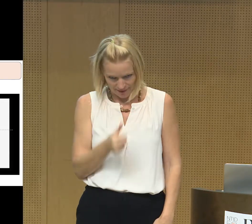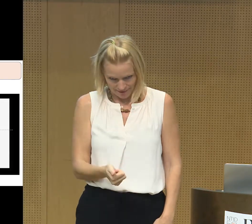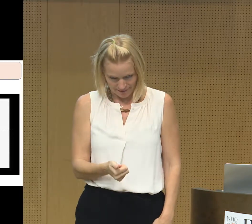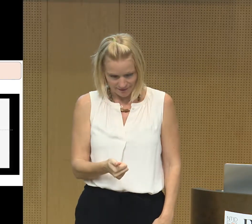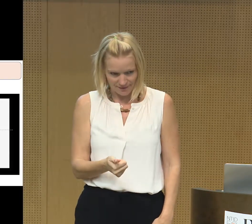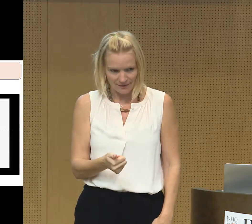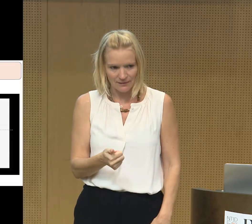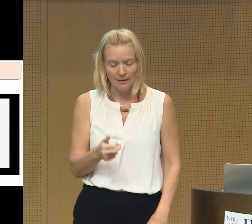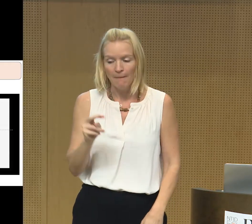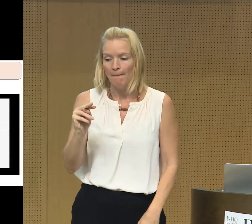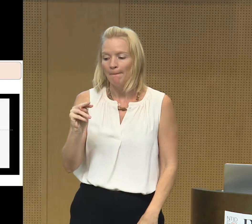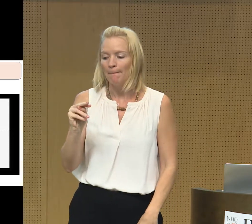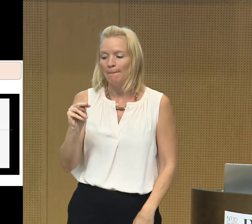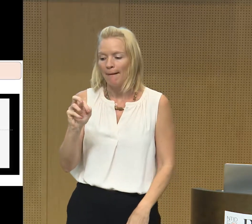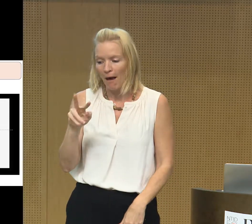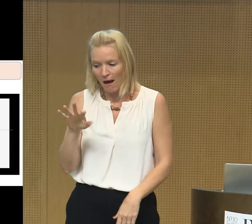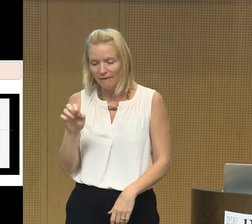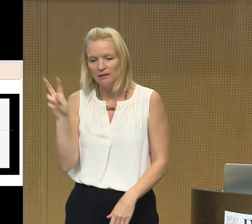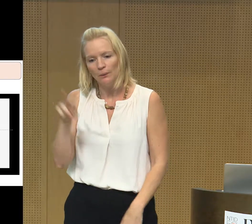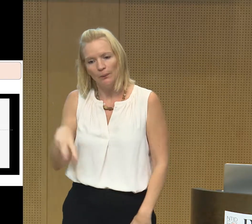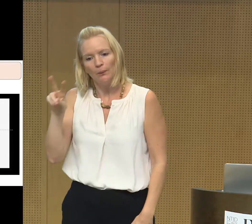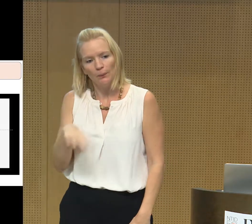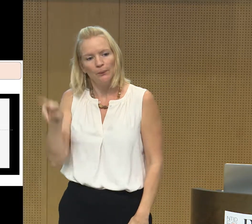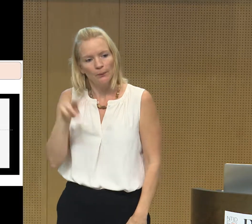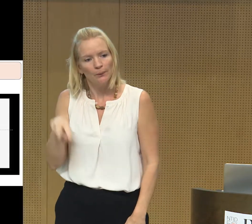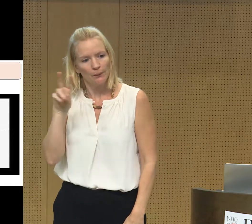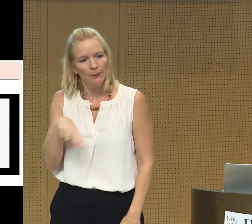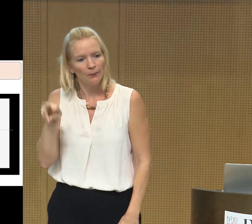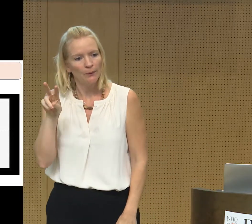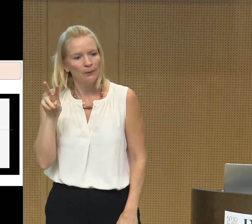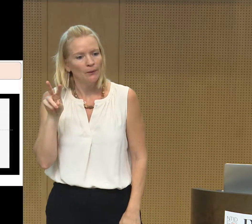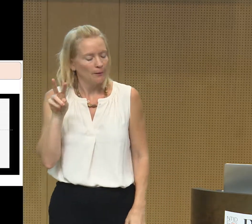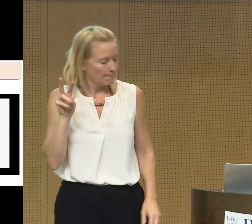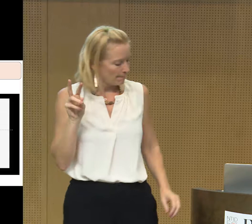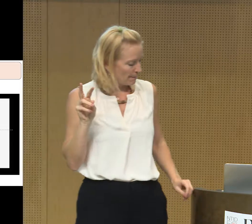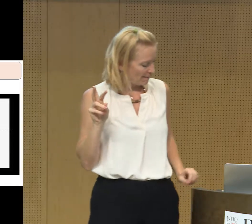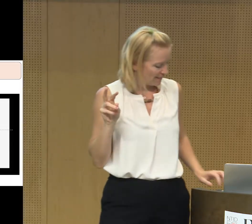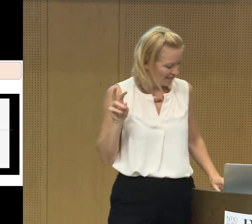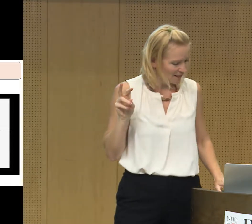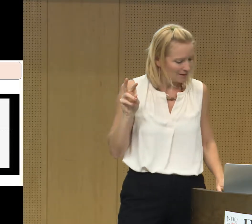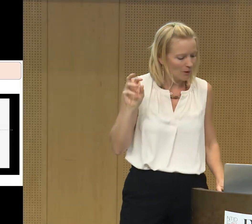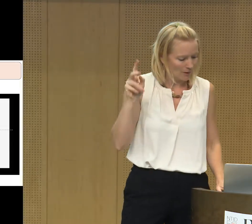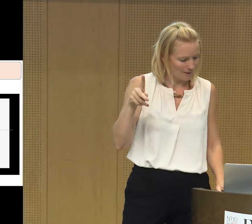look around. The novice look around the screen more than a native.